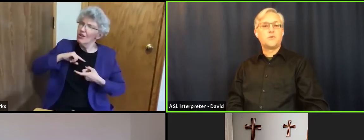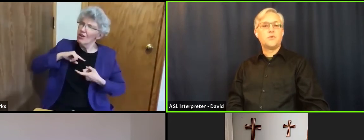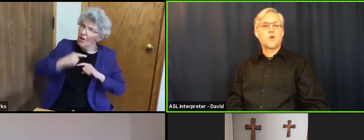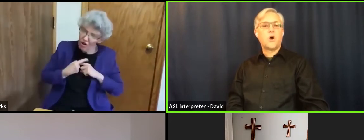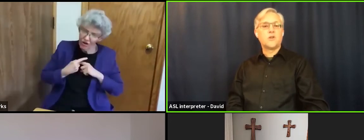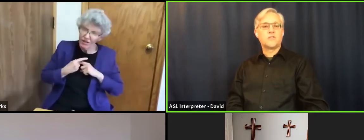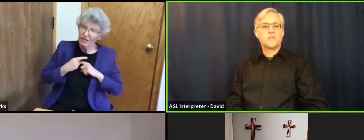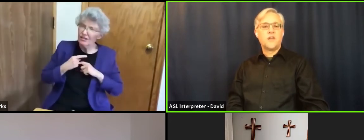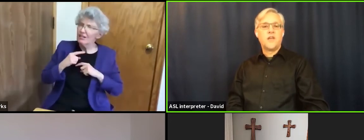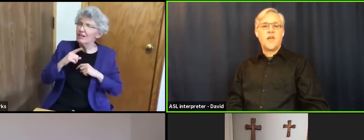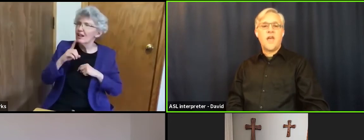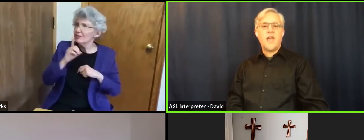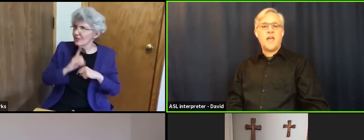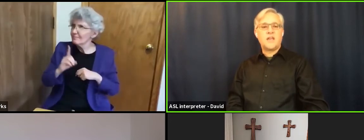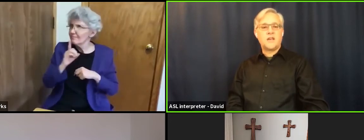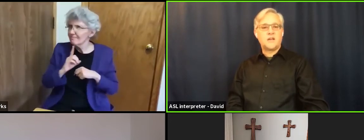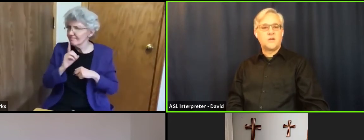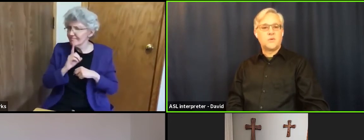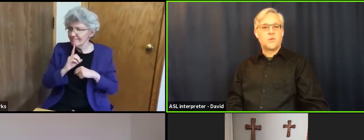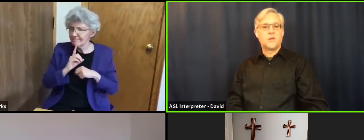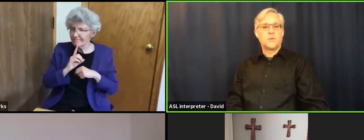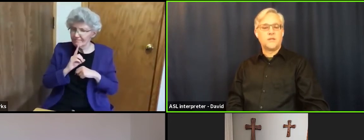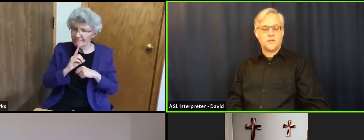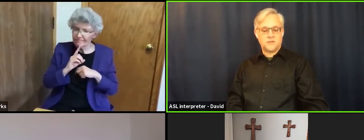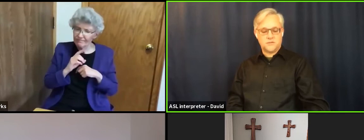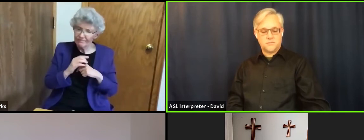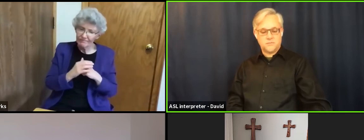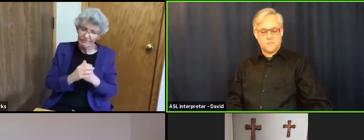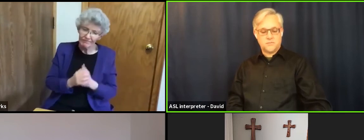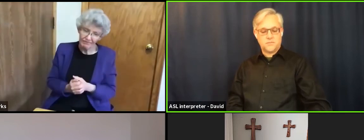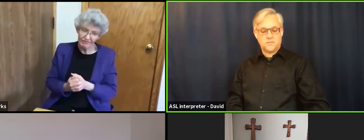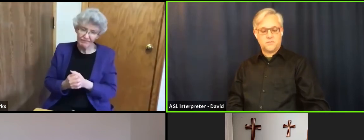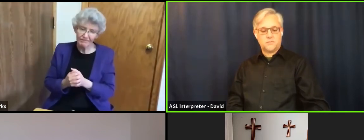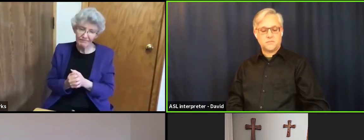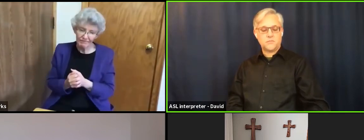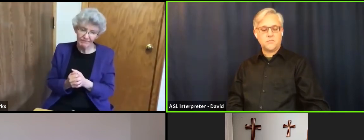for those whose hearts ache with loneliness,